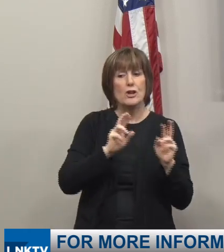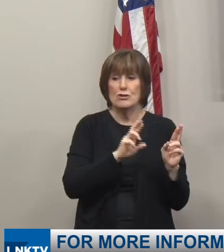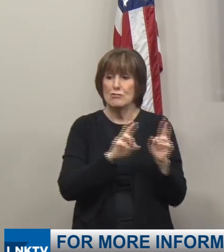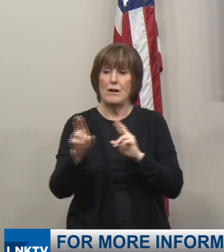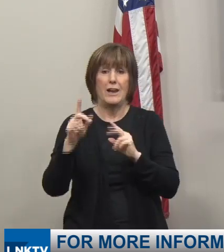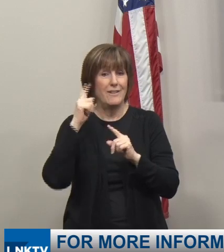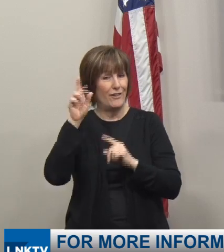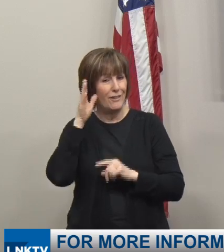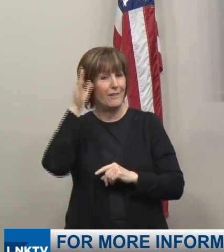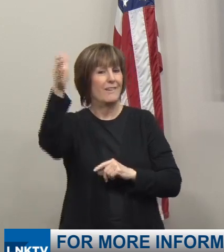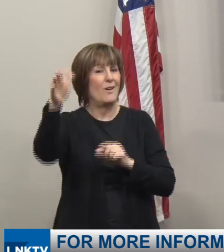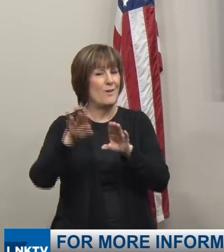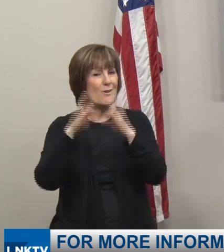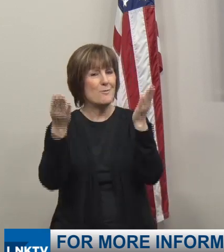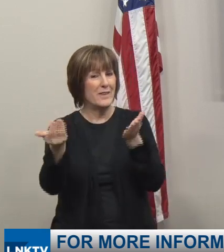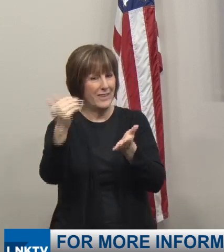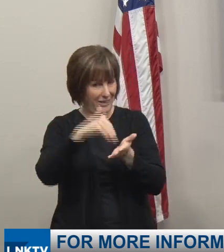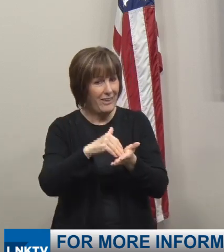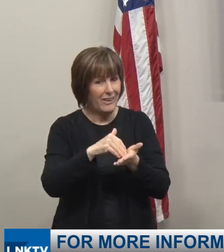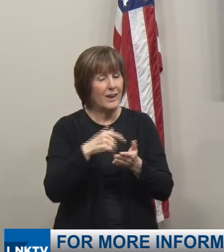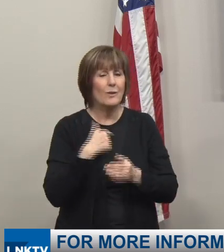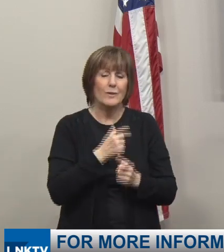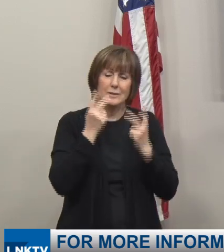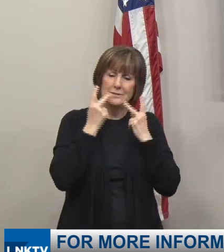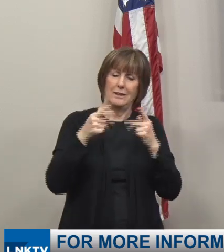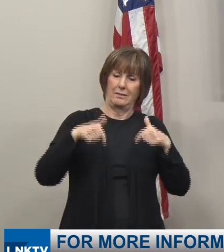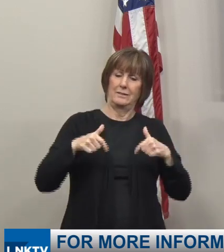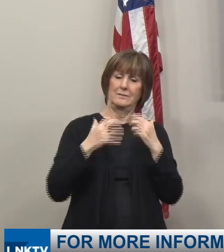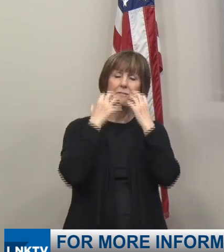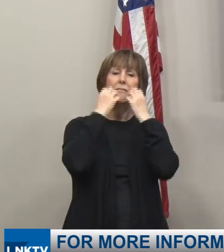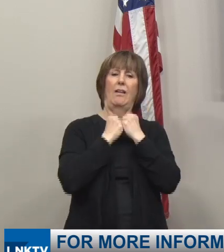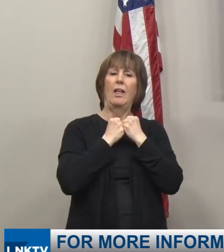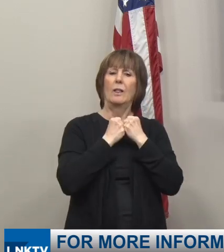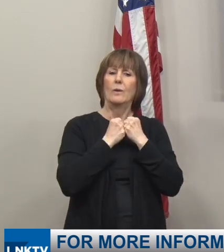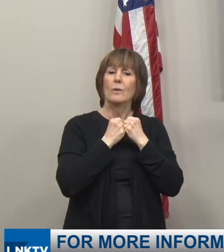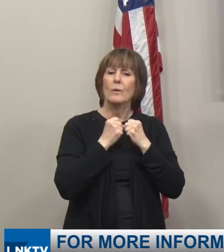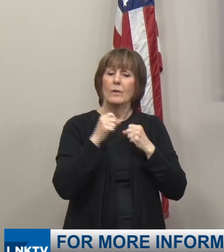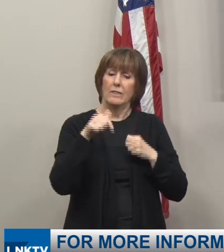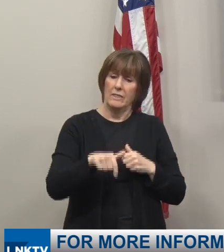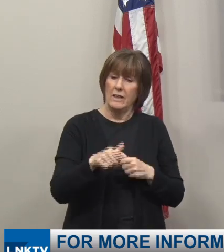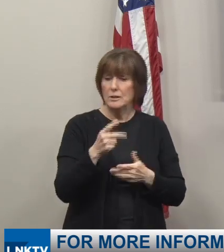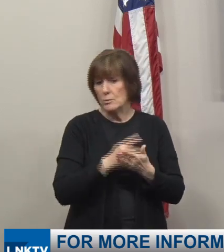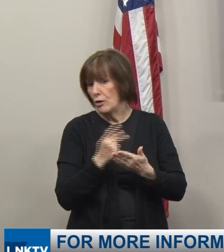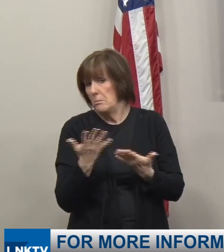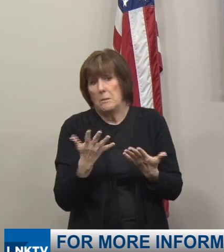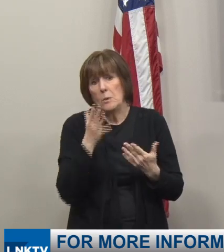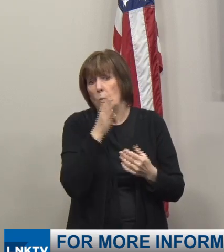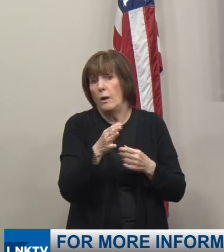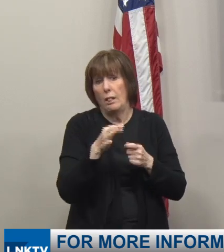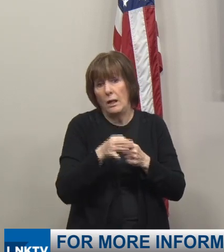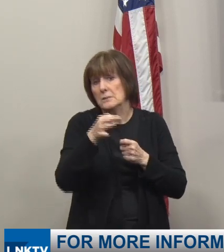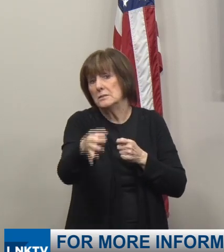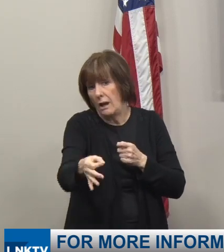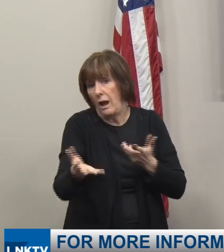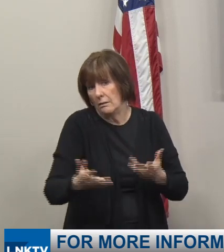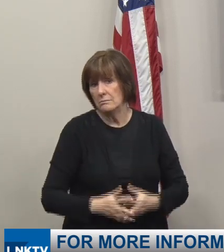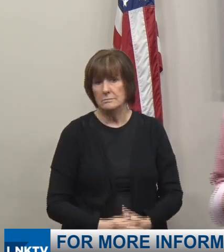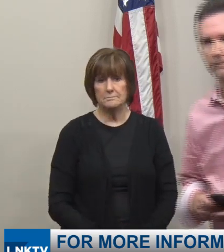when you can reopen. And so that's really what we see this value in doing this. And this program may get extended, so there's that benefit as